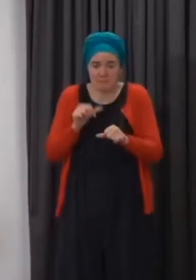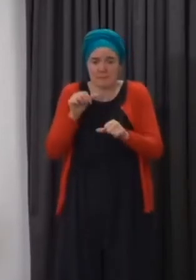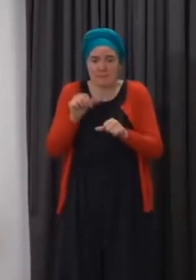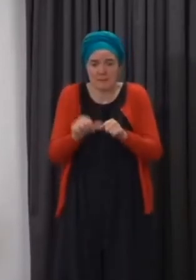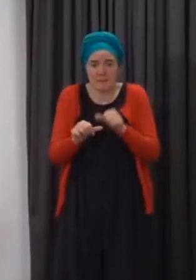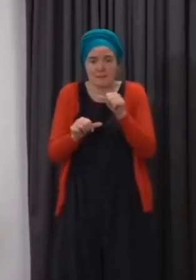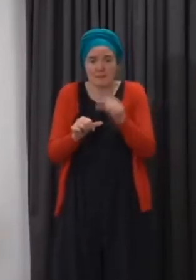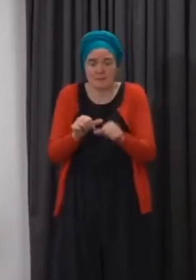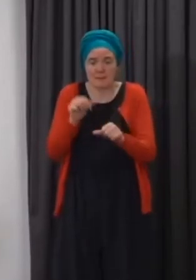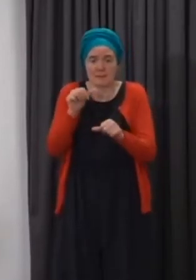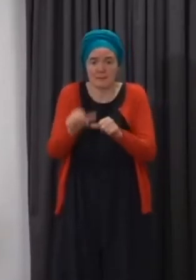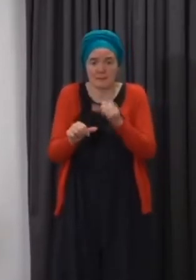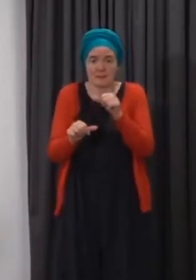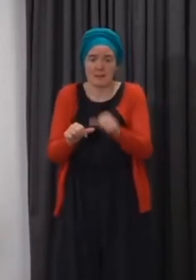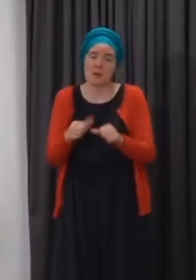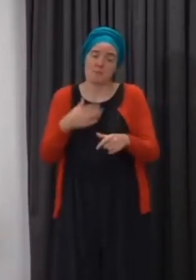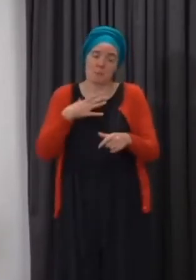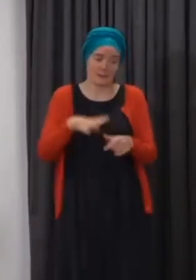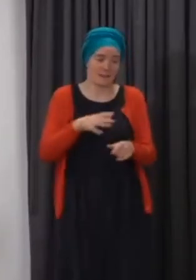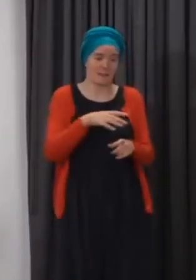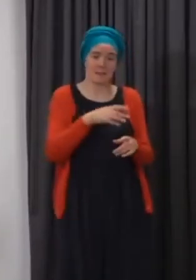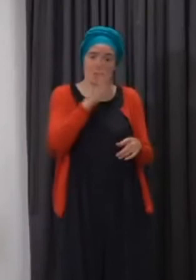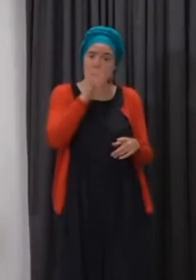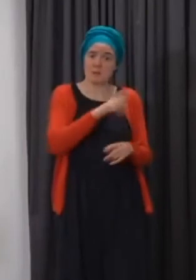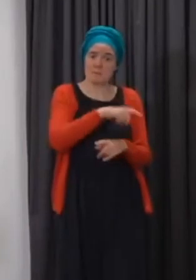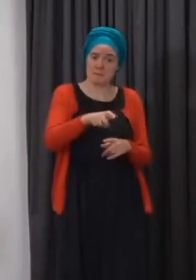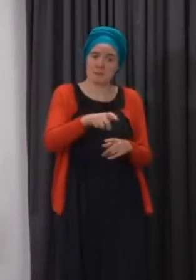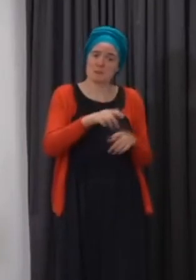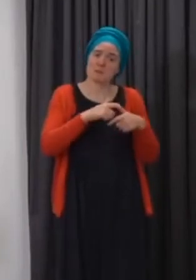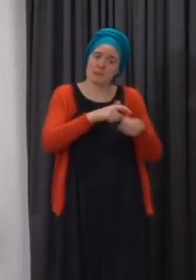to need to rely on the support of the Welsh population.